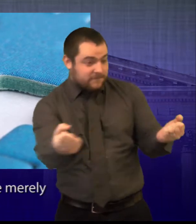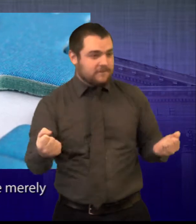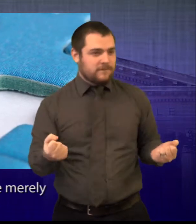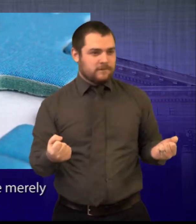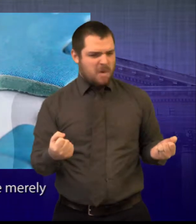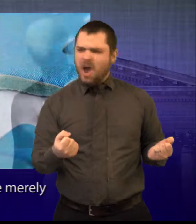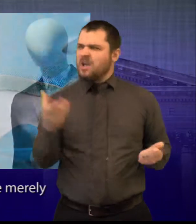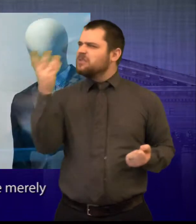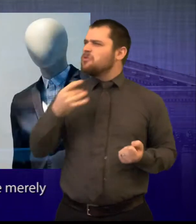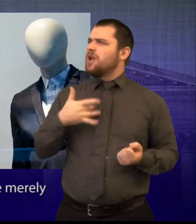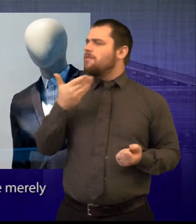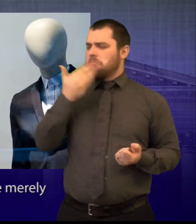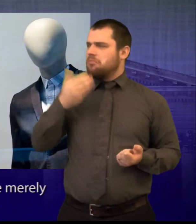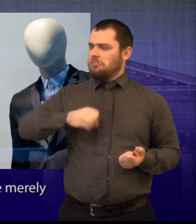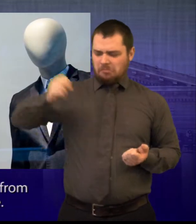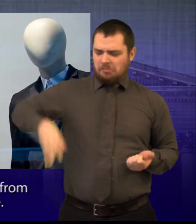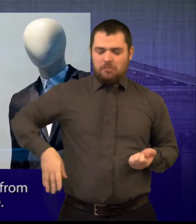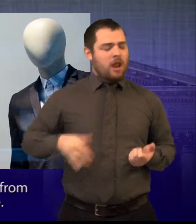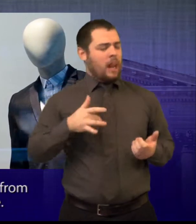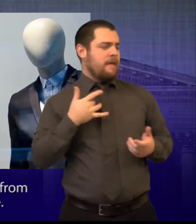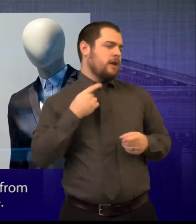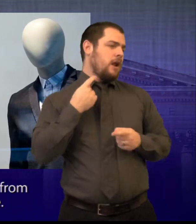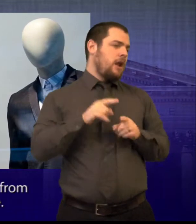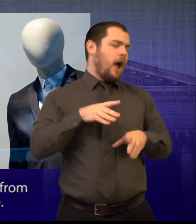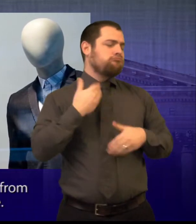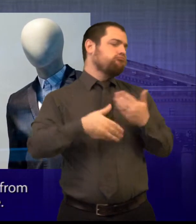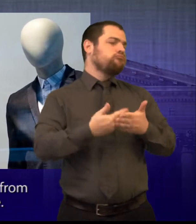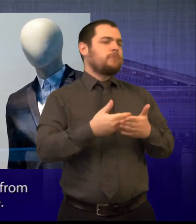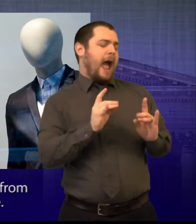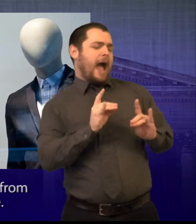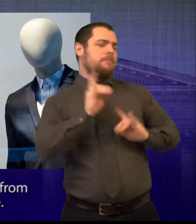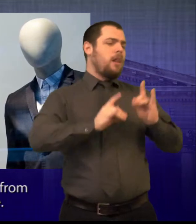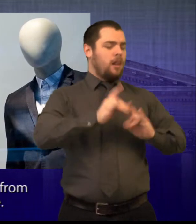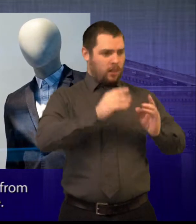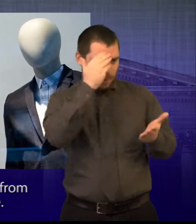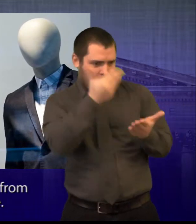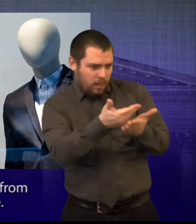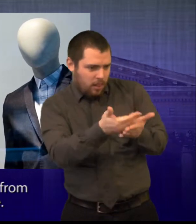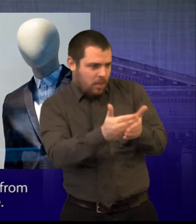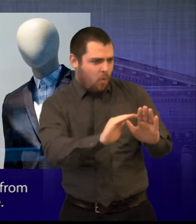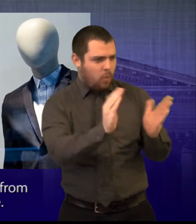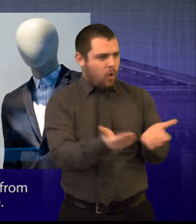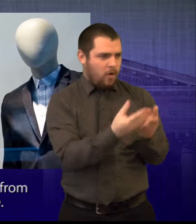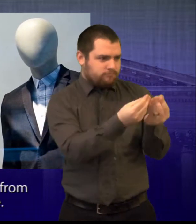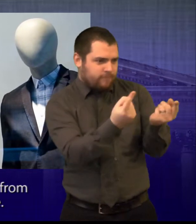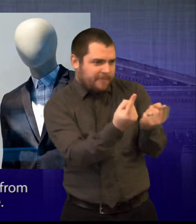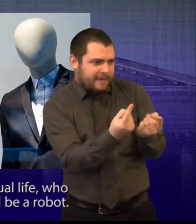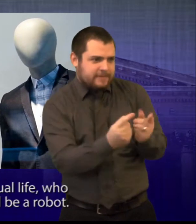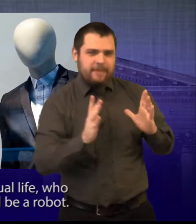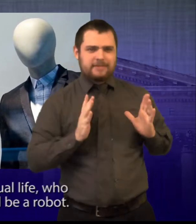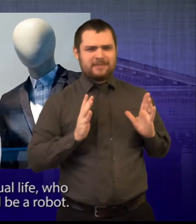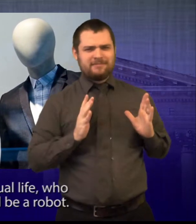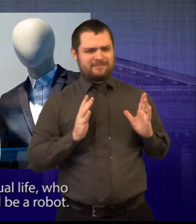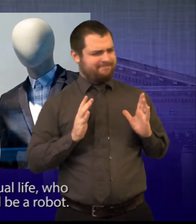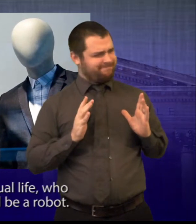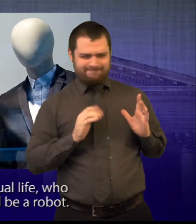to live merely like higher animals, trying to get satisfaction from material things alone. A